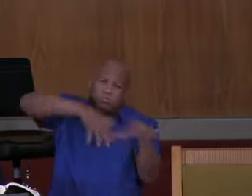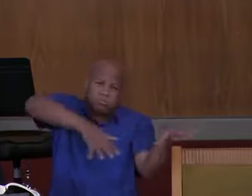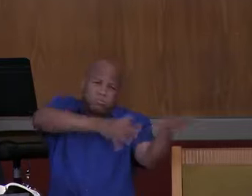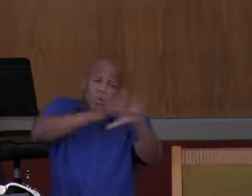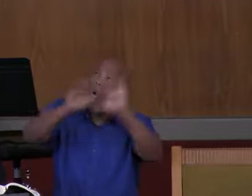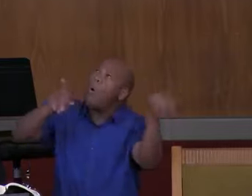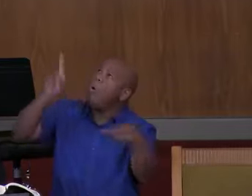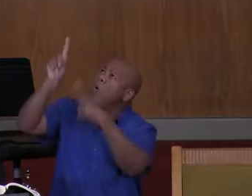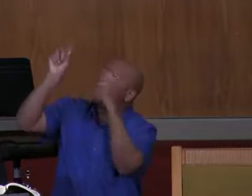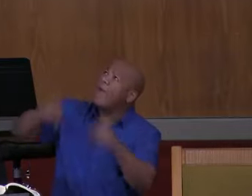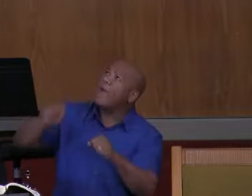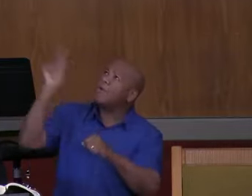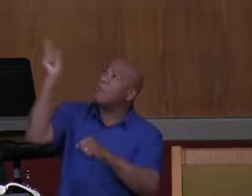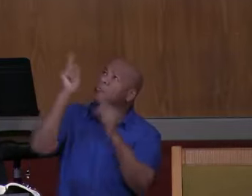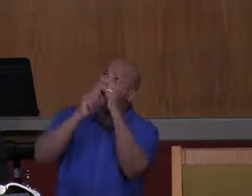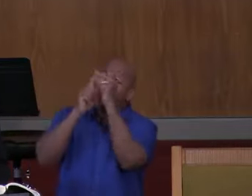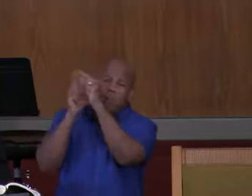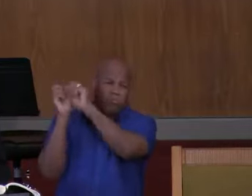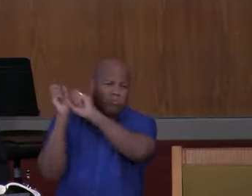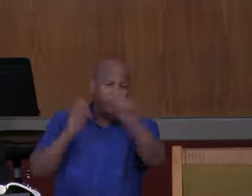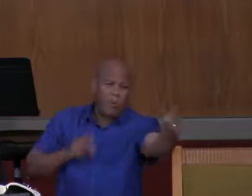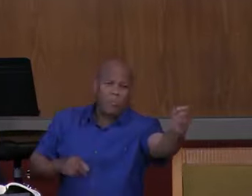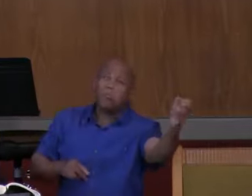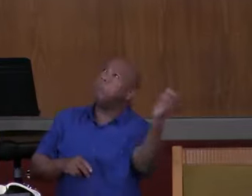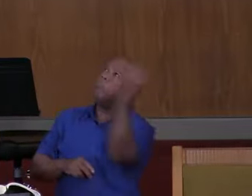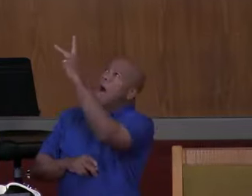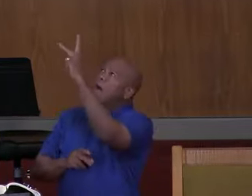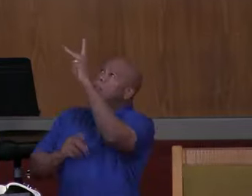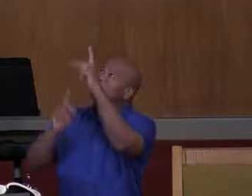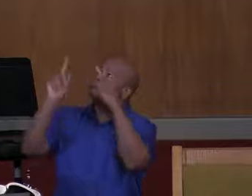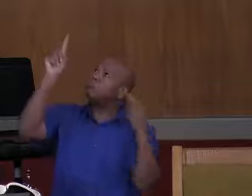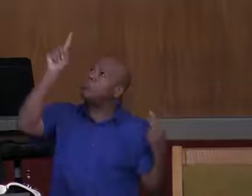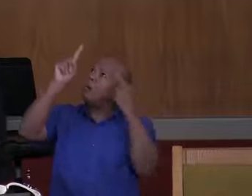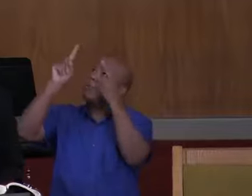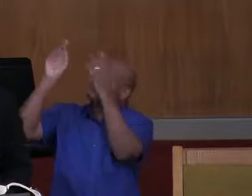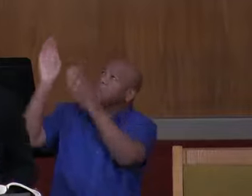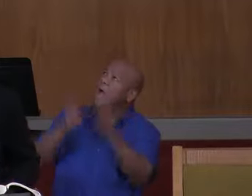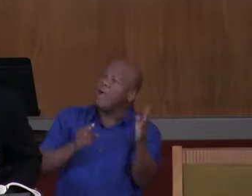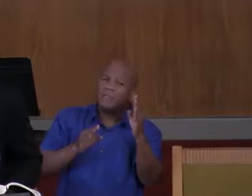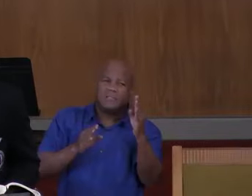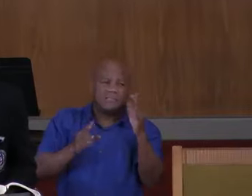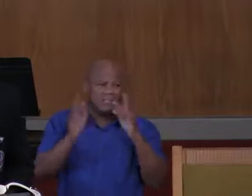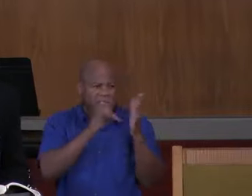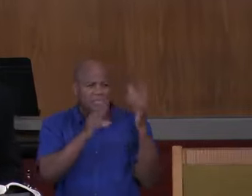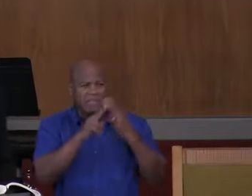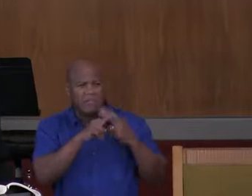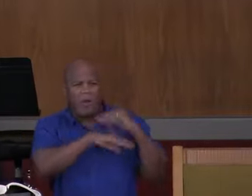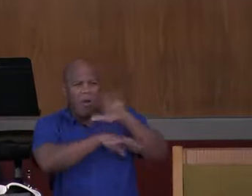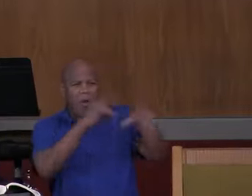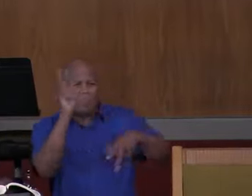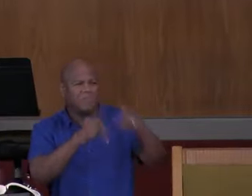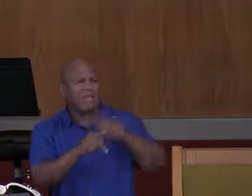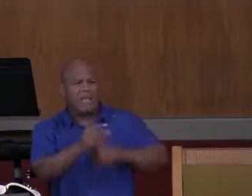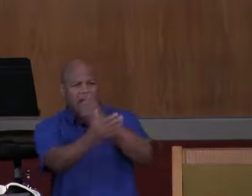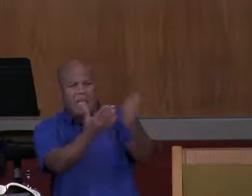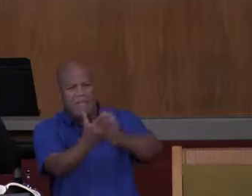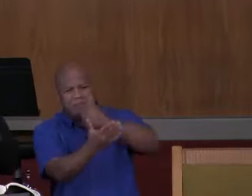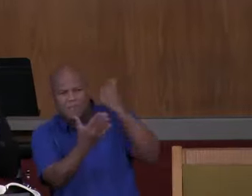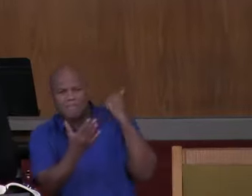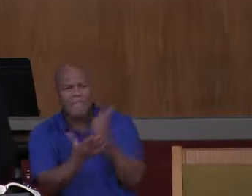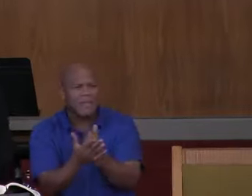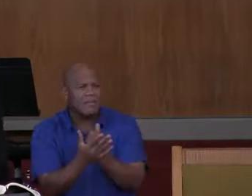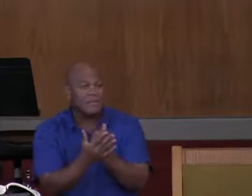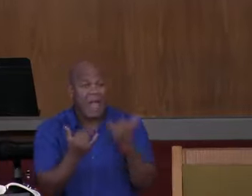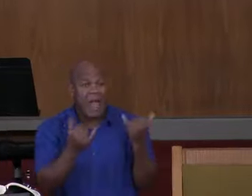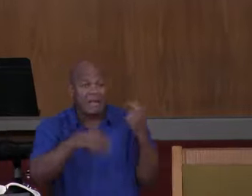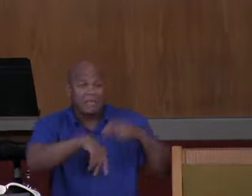not return unto you void. Let it accomplish your intended purpose. In Jesus' name, all the people said, amen. It's preaching time. The